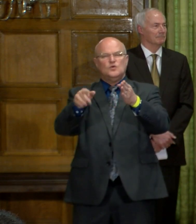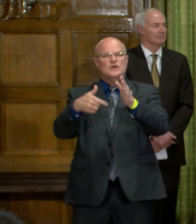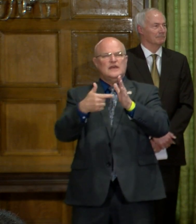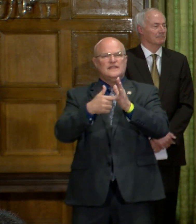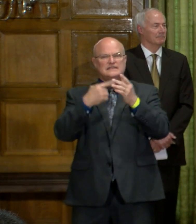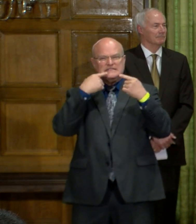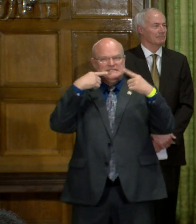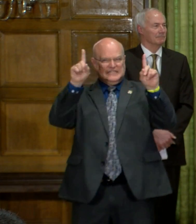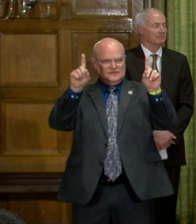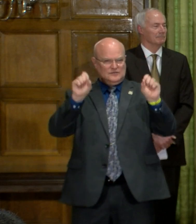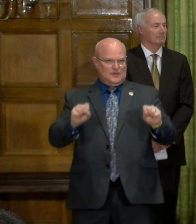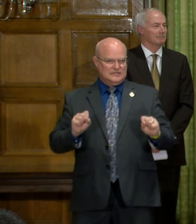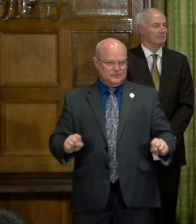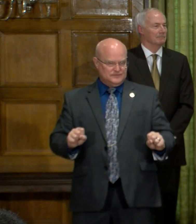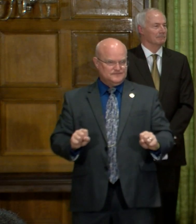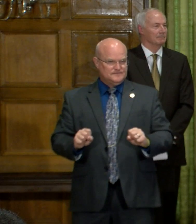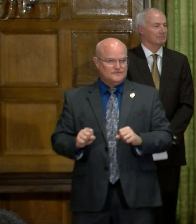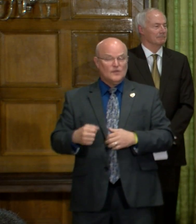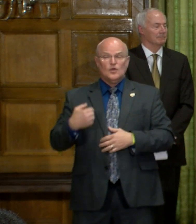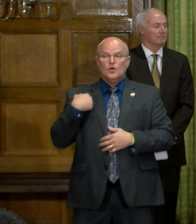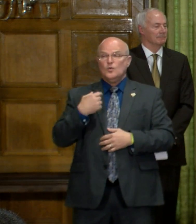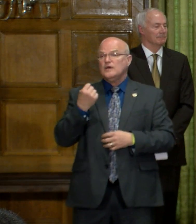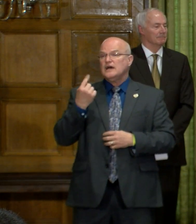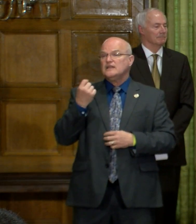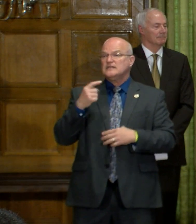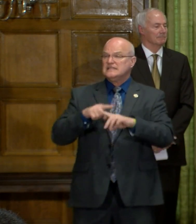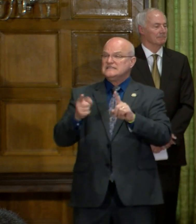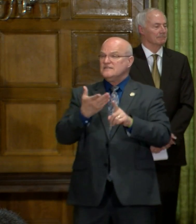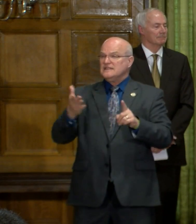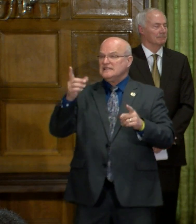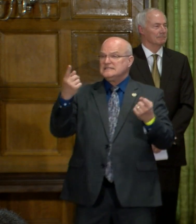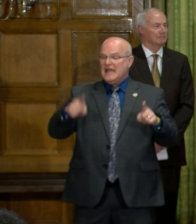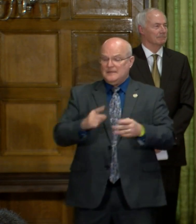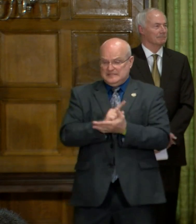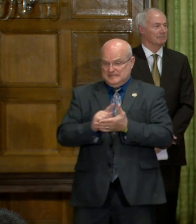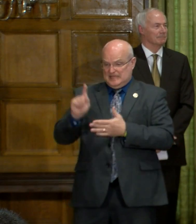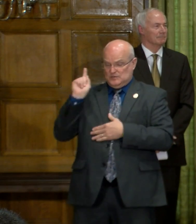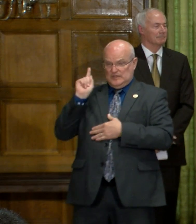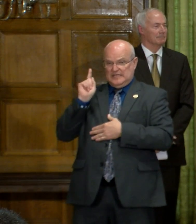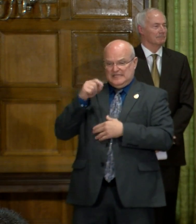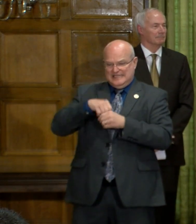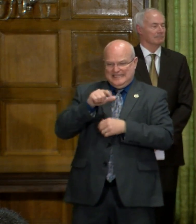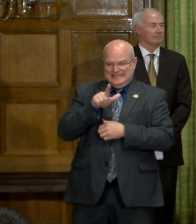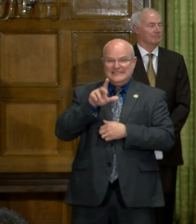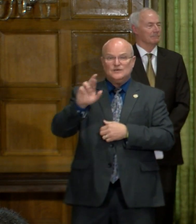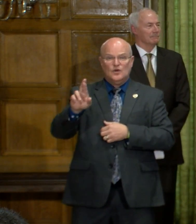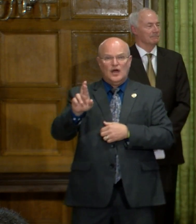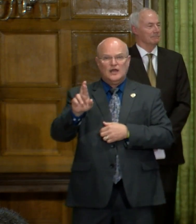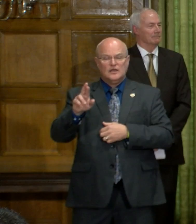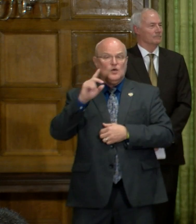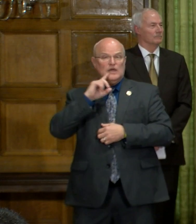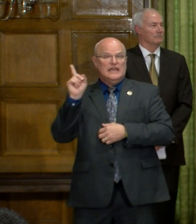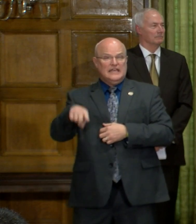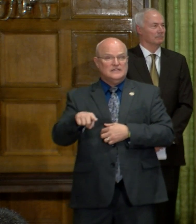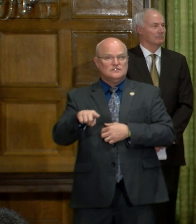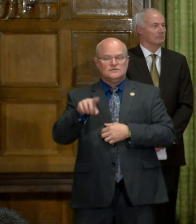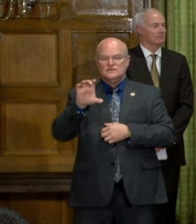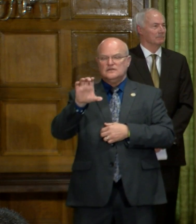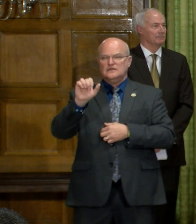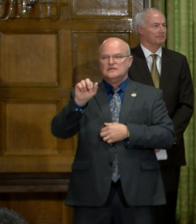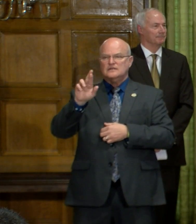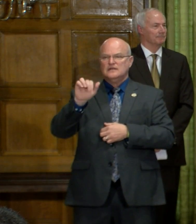as successfully as possible. As we all understand the different things that happened this past weekend in Little Rock, and we issued a